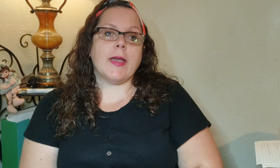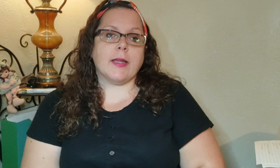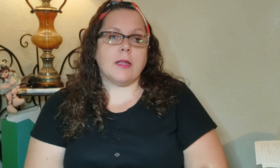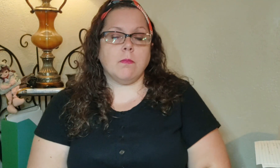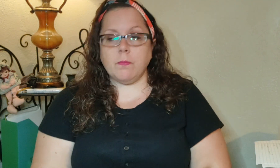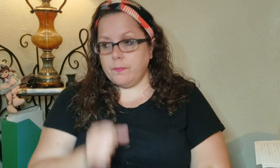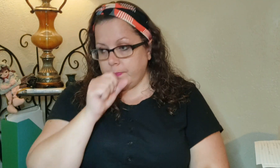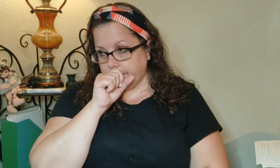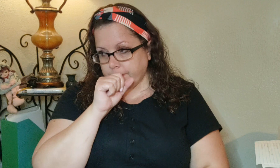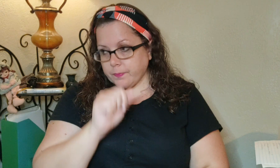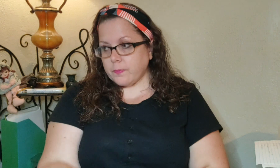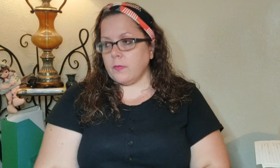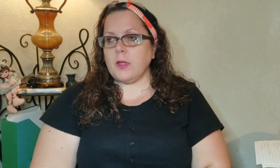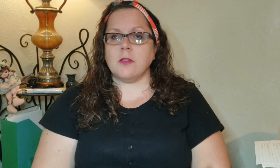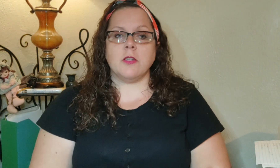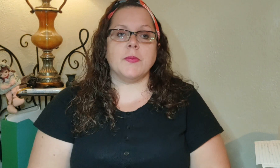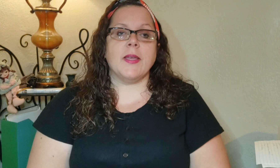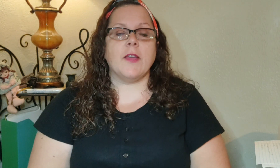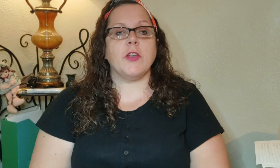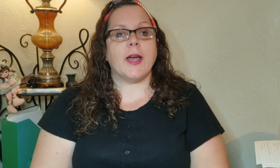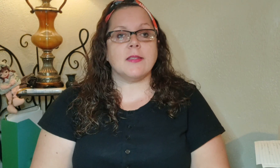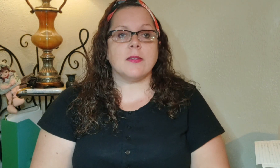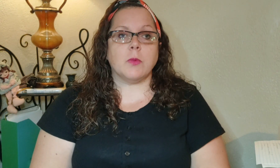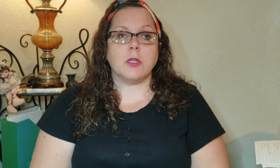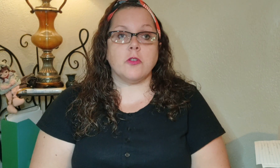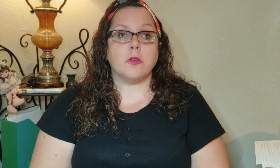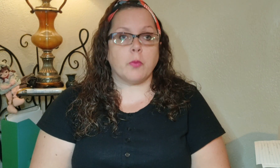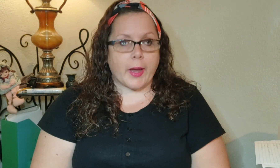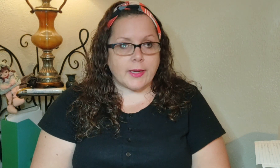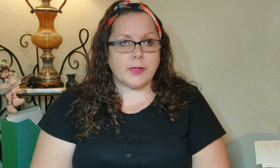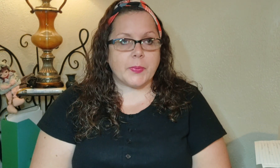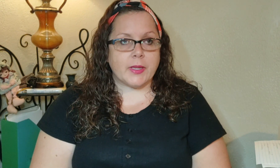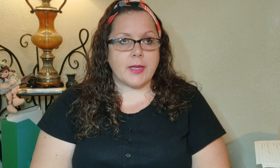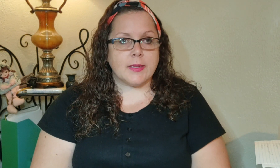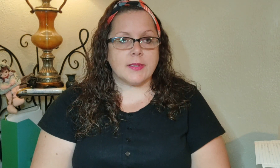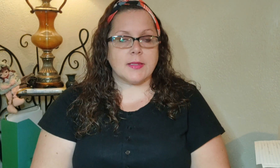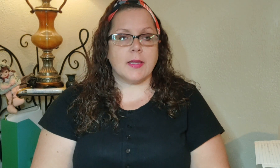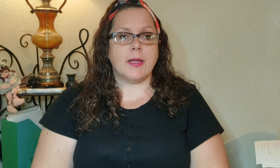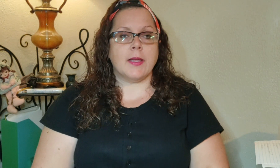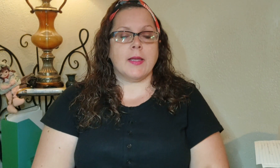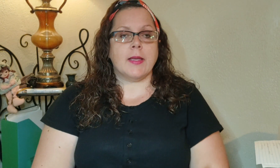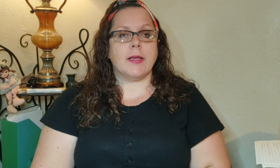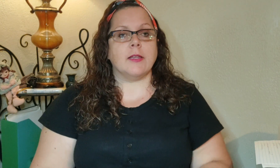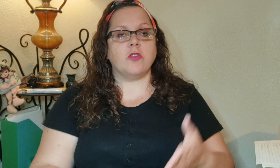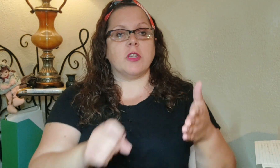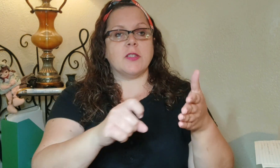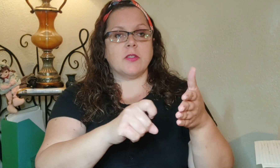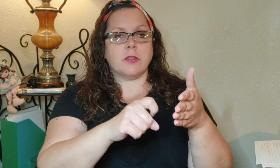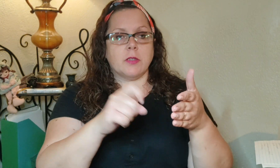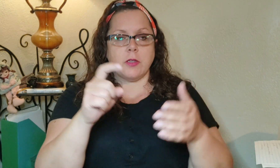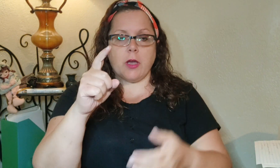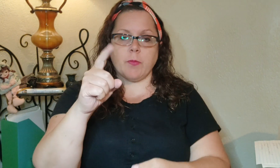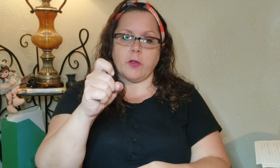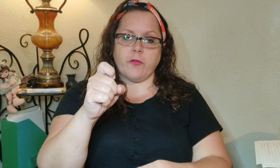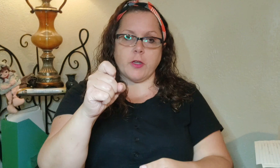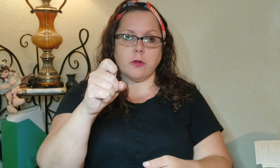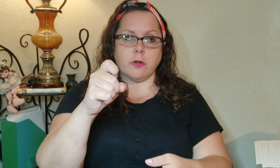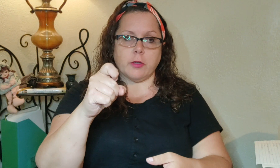And excuse me, if you ask someone to write it, please, it's just your finger curled